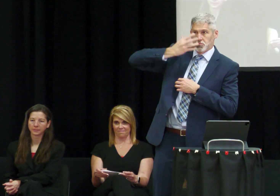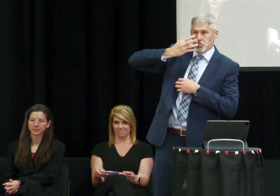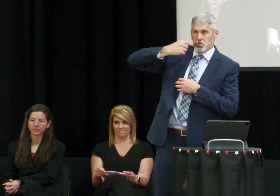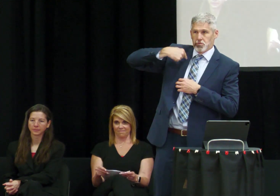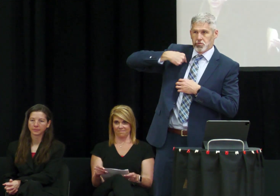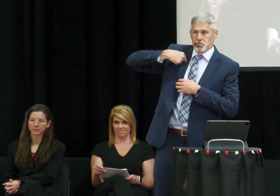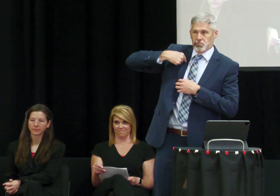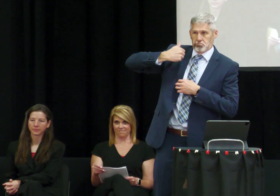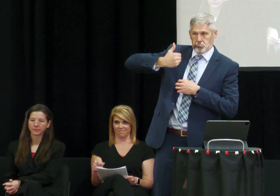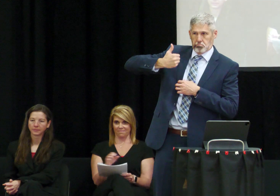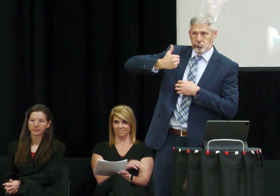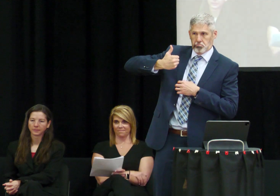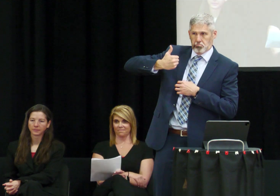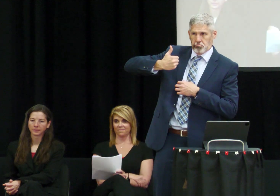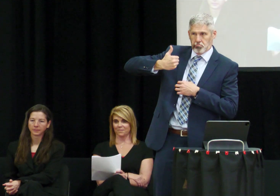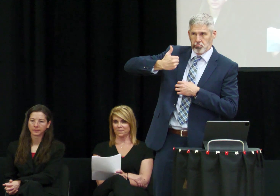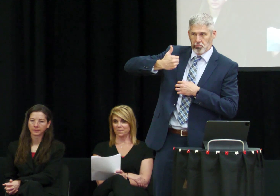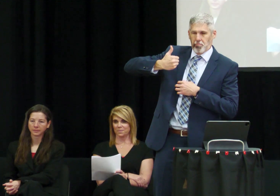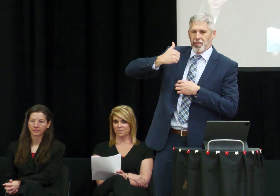moment is when your brain recognizes